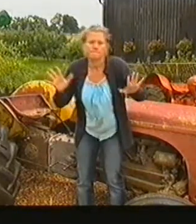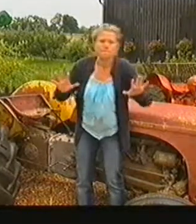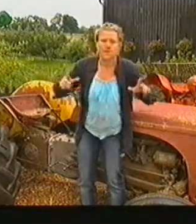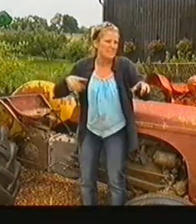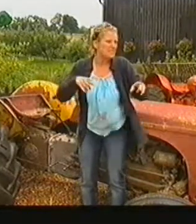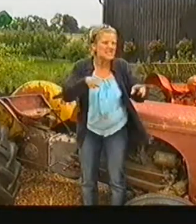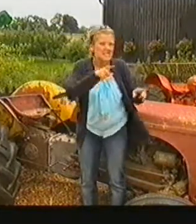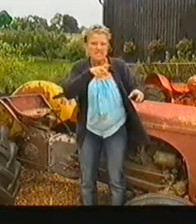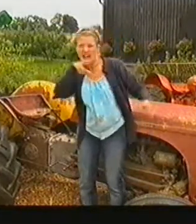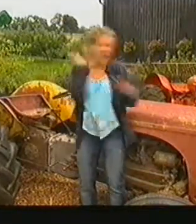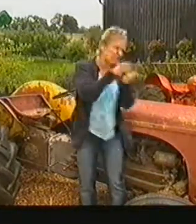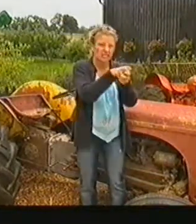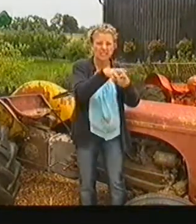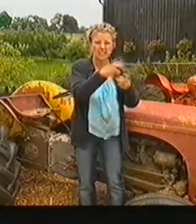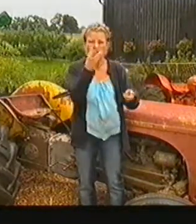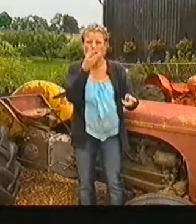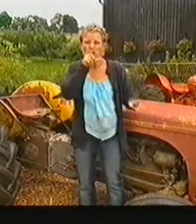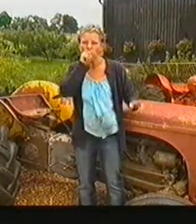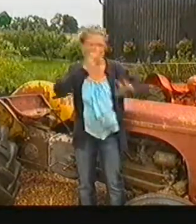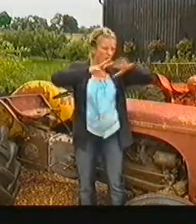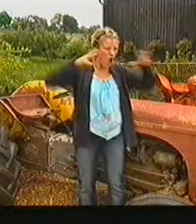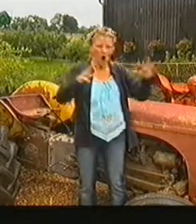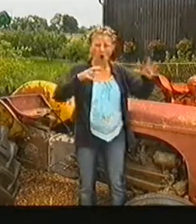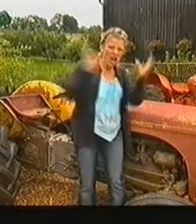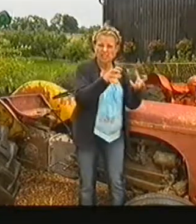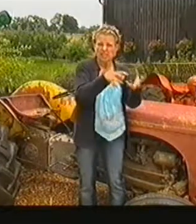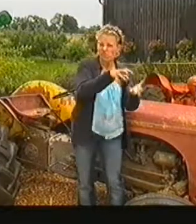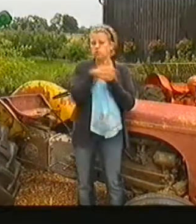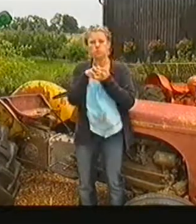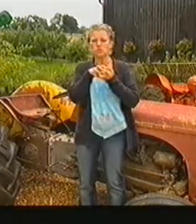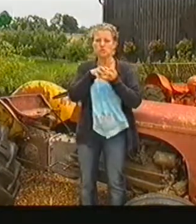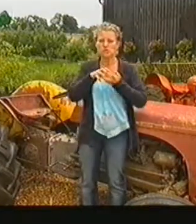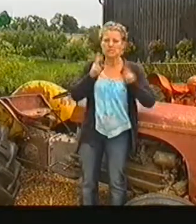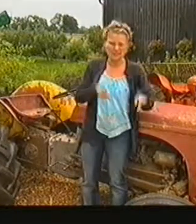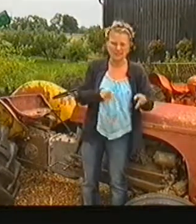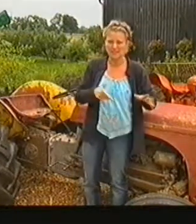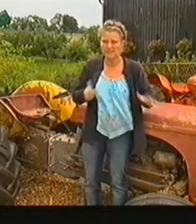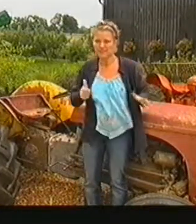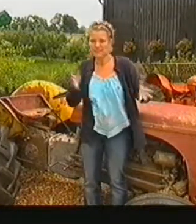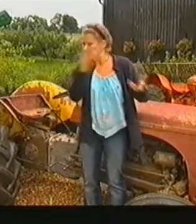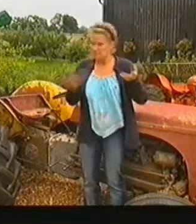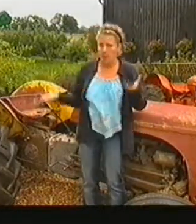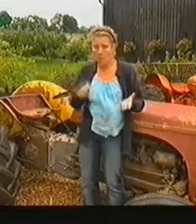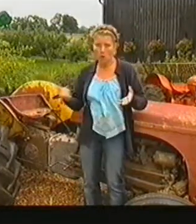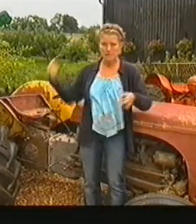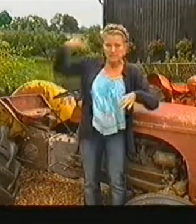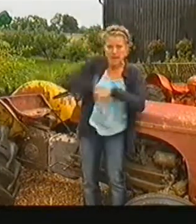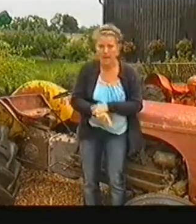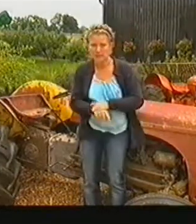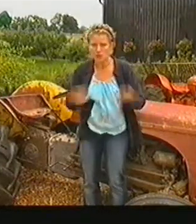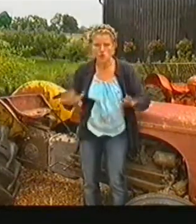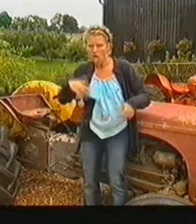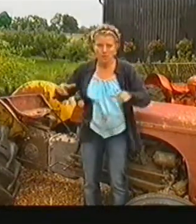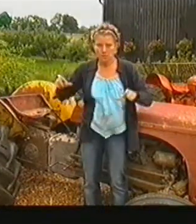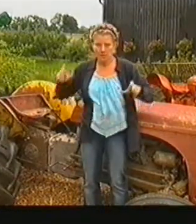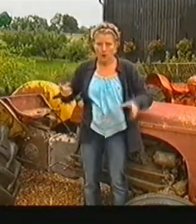up the lovely cool water. Then Mr. Fox chose 3 of the plumpest hens, and with a clever flick of his jaws killed them